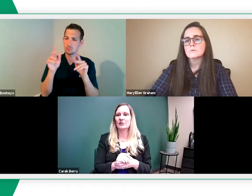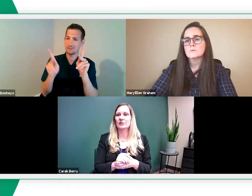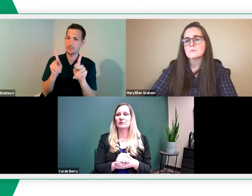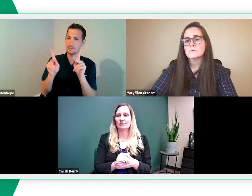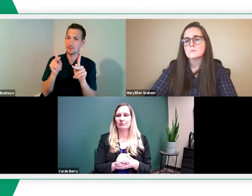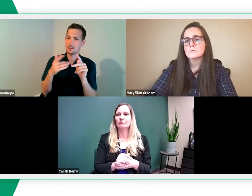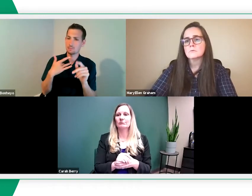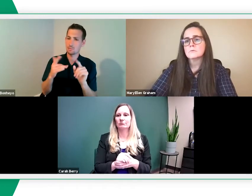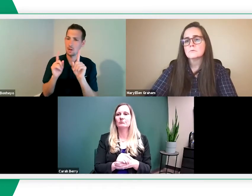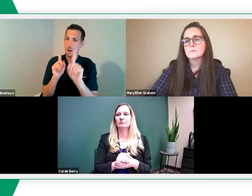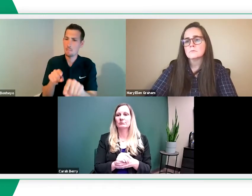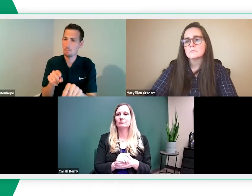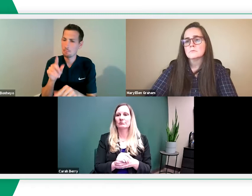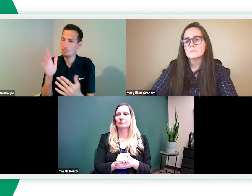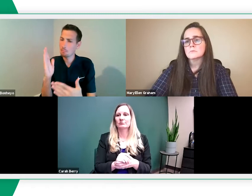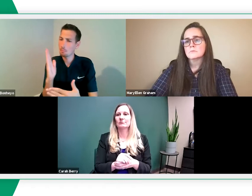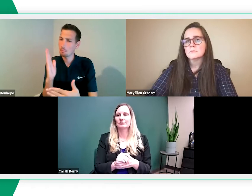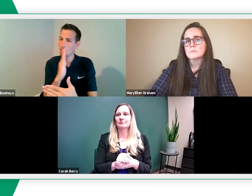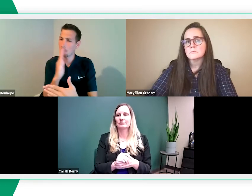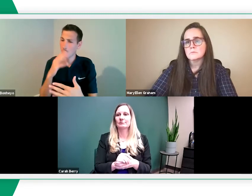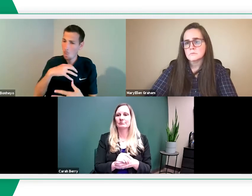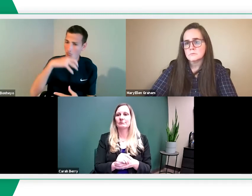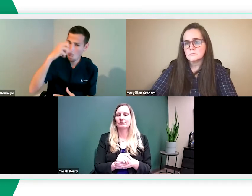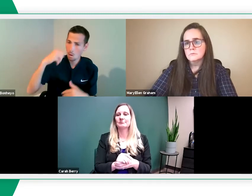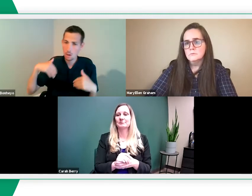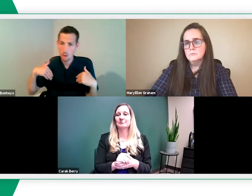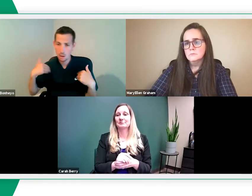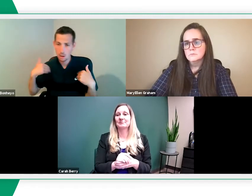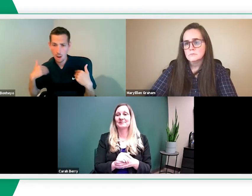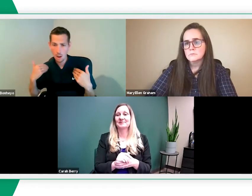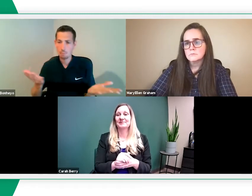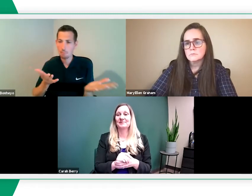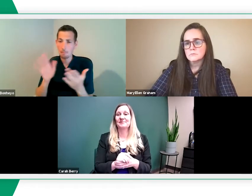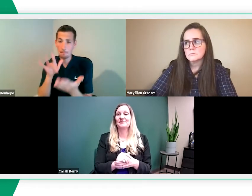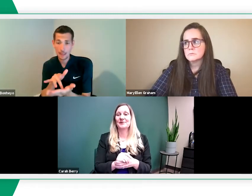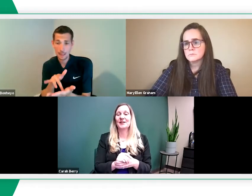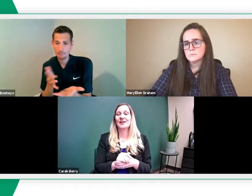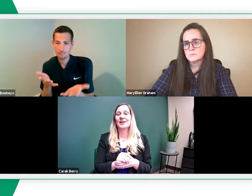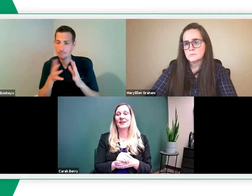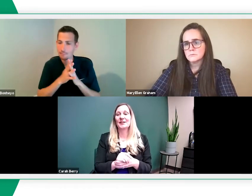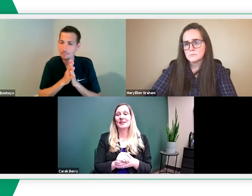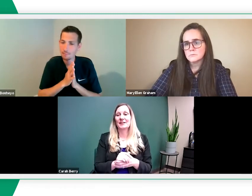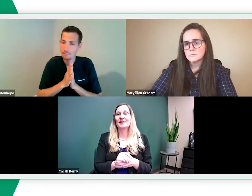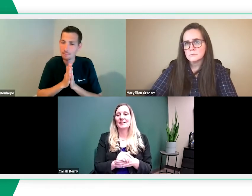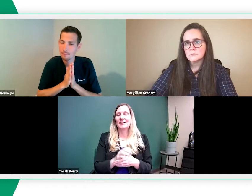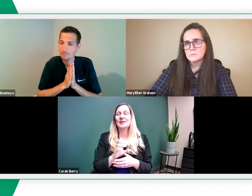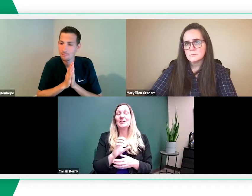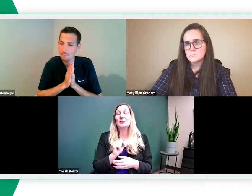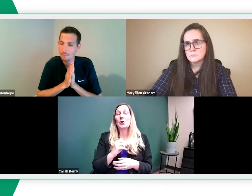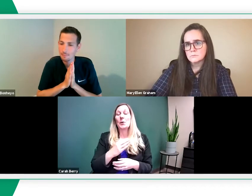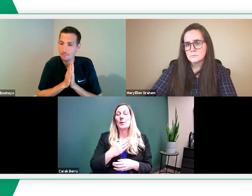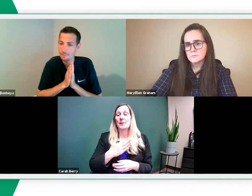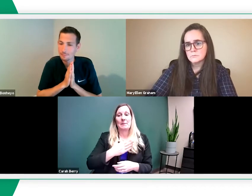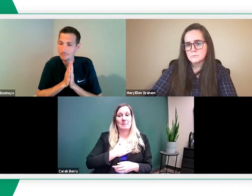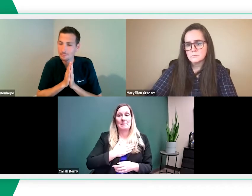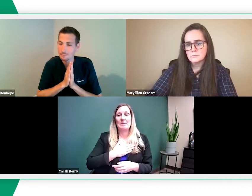Okay, and if you can share, I guess, the age of the people that come to you, does it go more towards older, more towards younger, middle